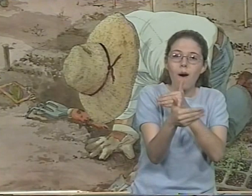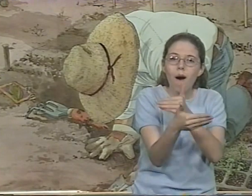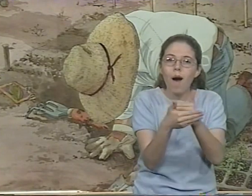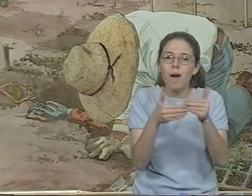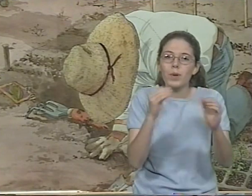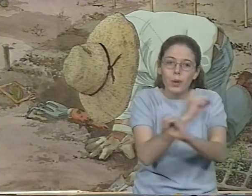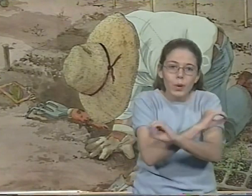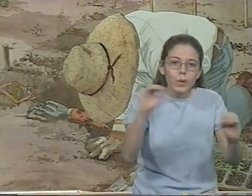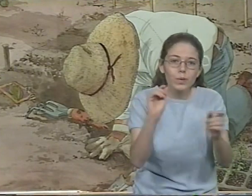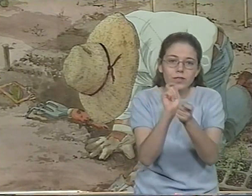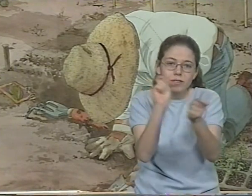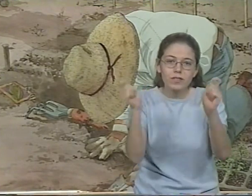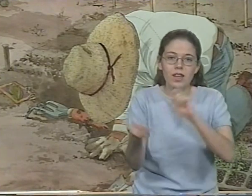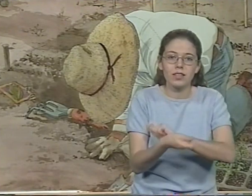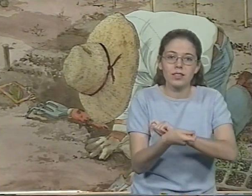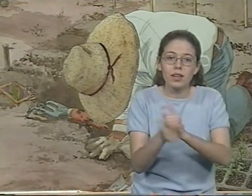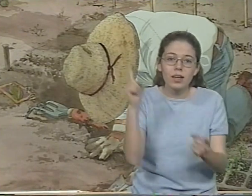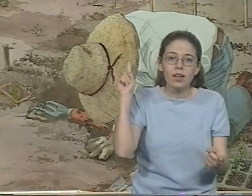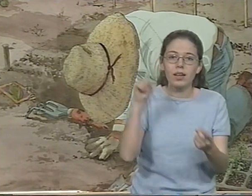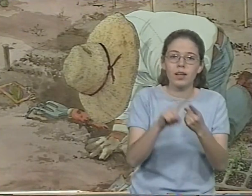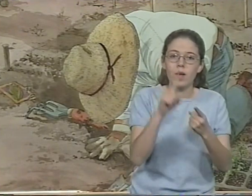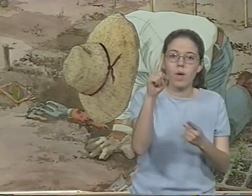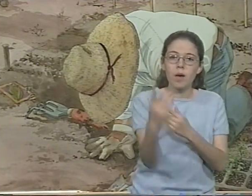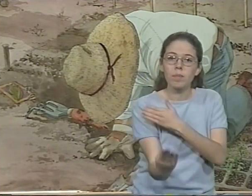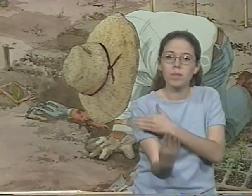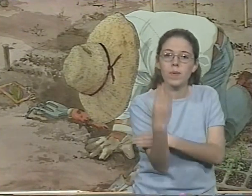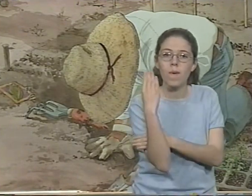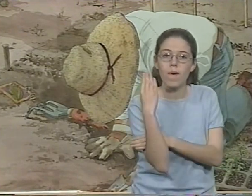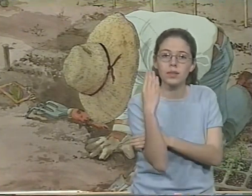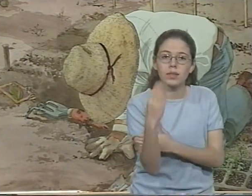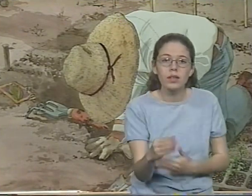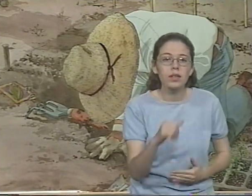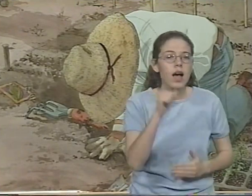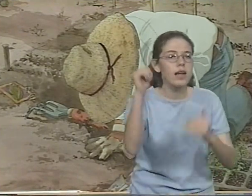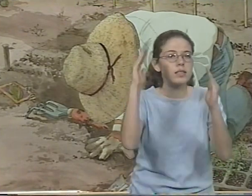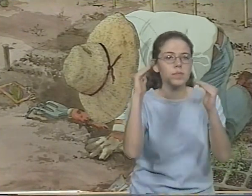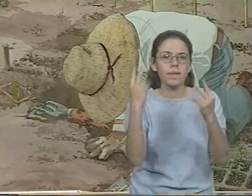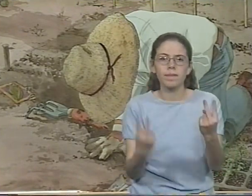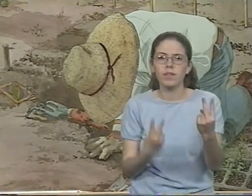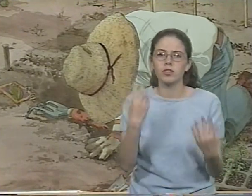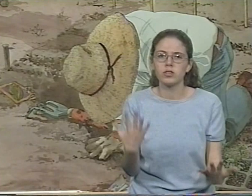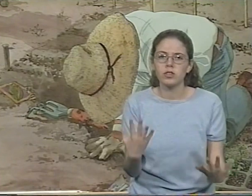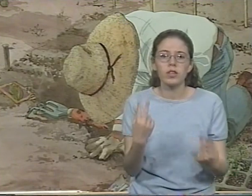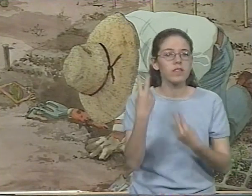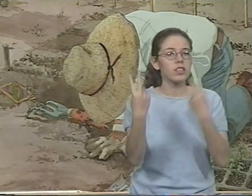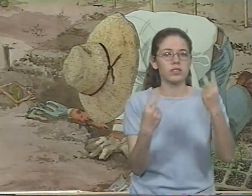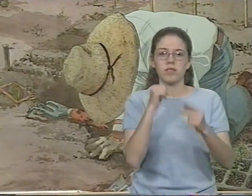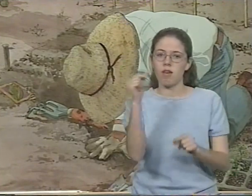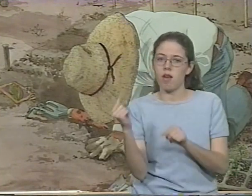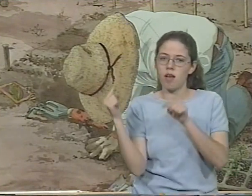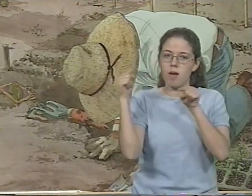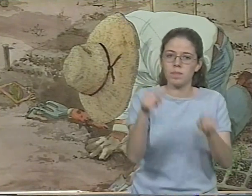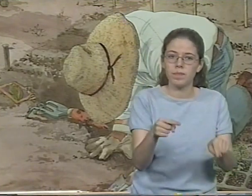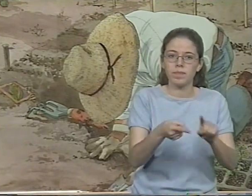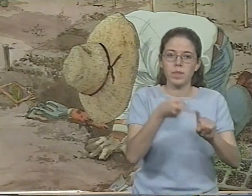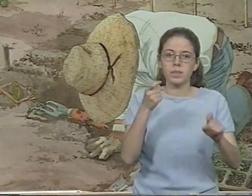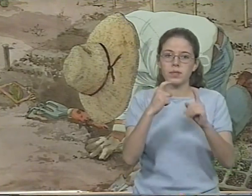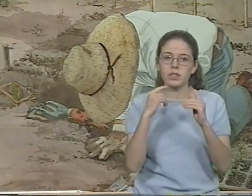another, with little change, until one morning when there was an unexpected visitor. This visitor came not from the desert